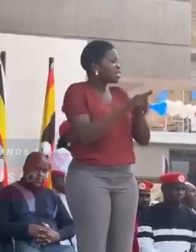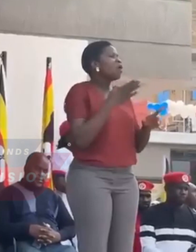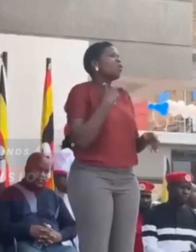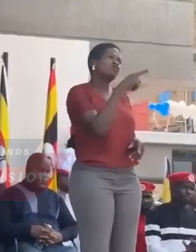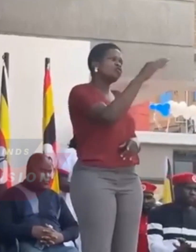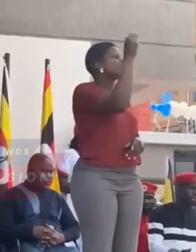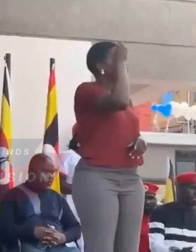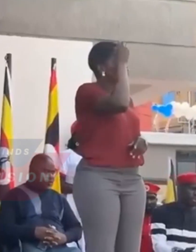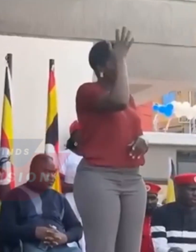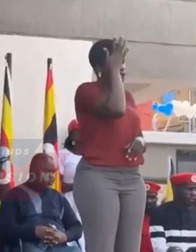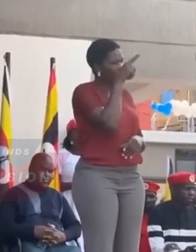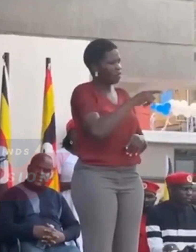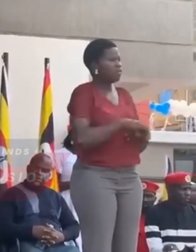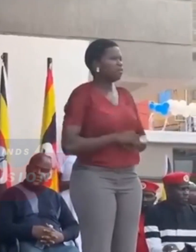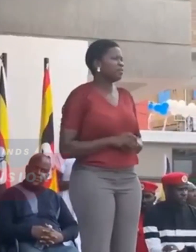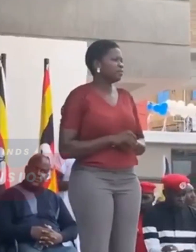that.